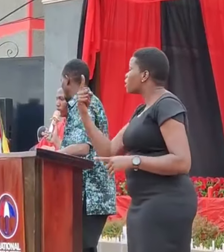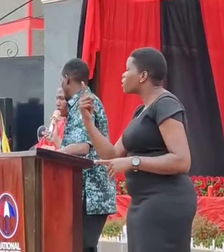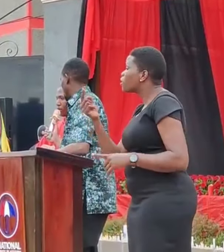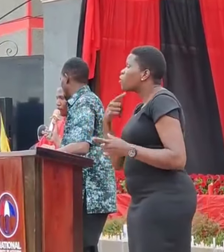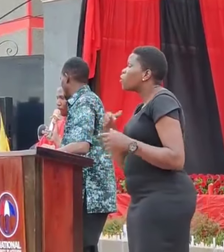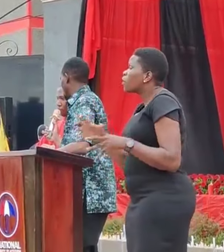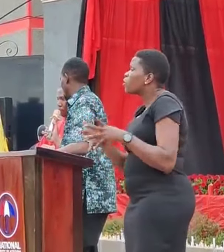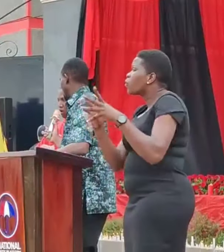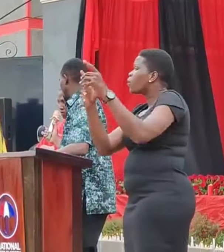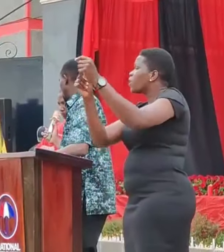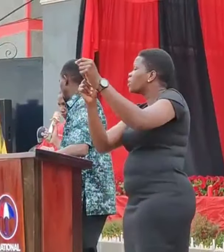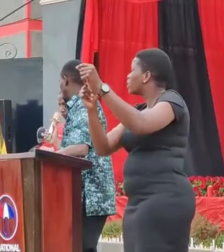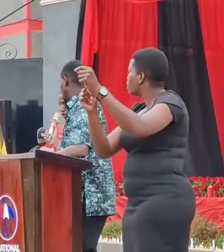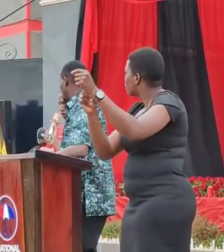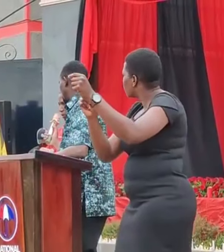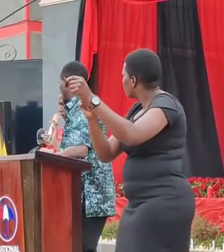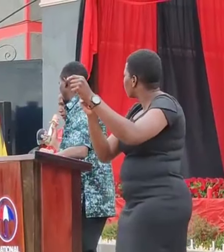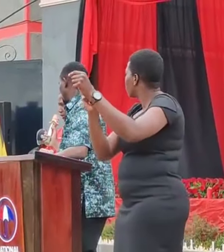twasogera